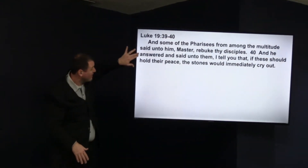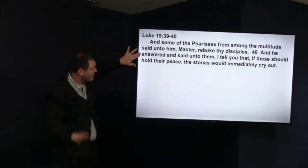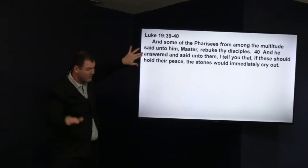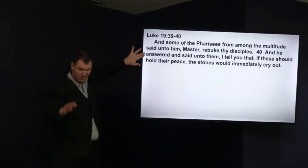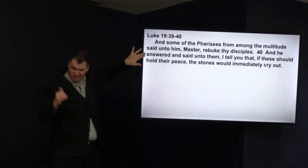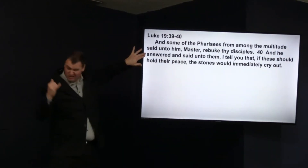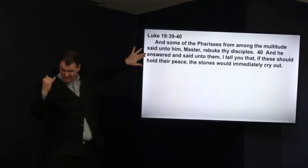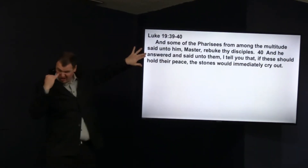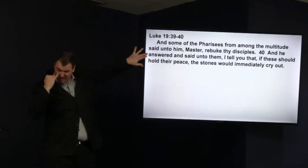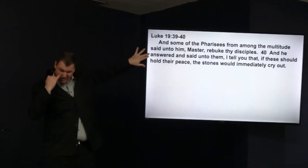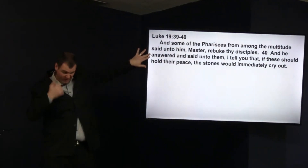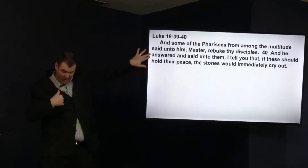said,